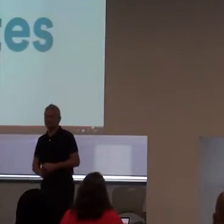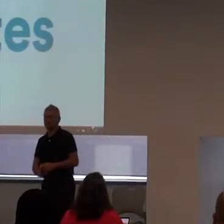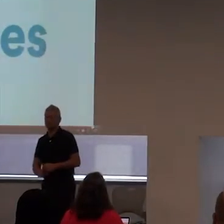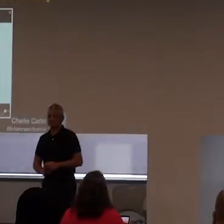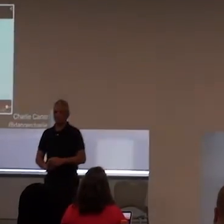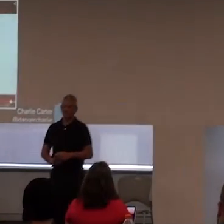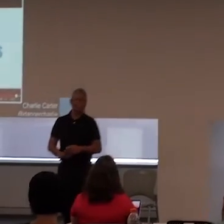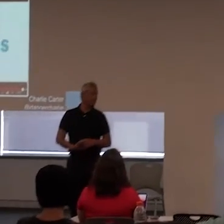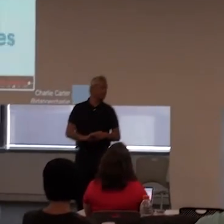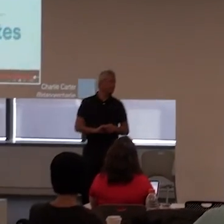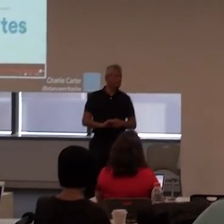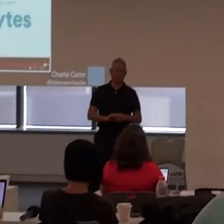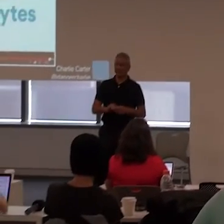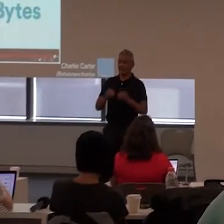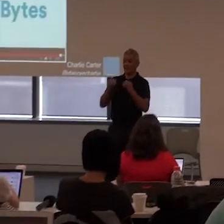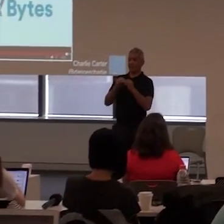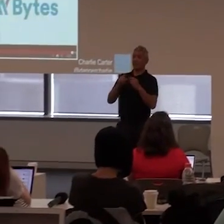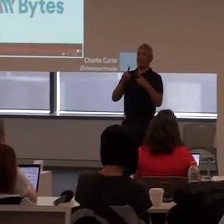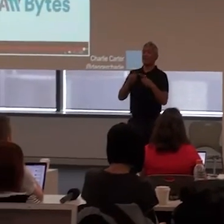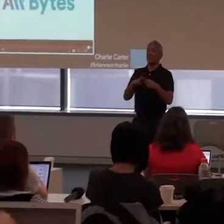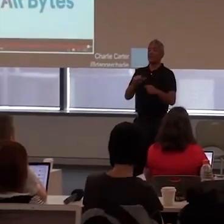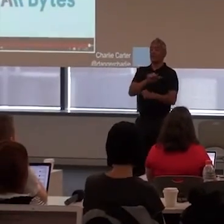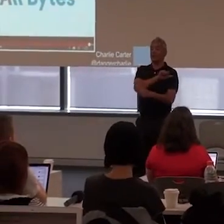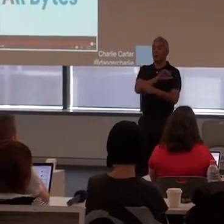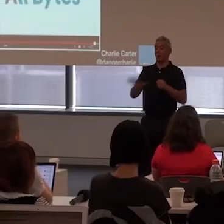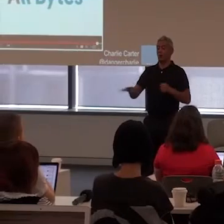Be awesome. Everyone is different.